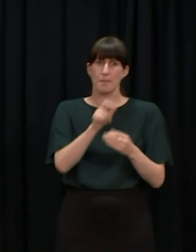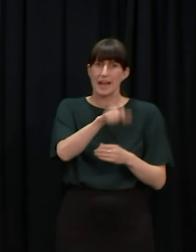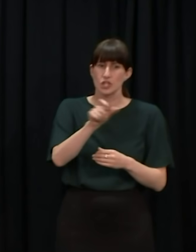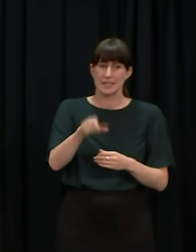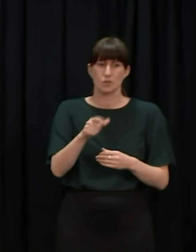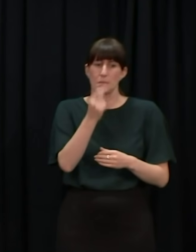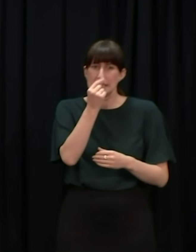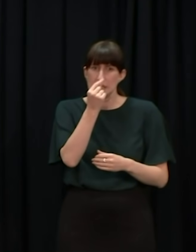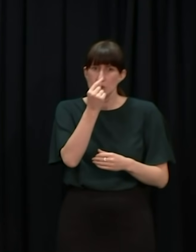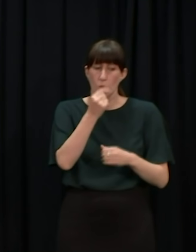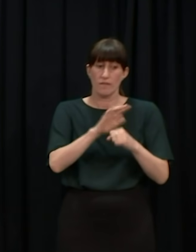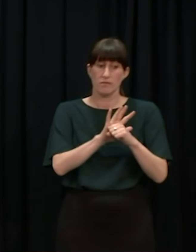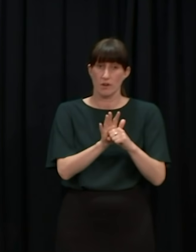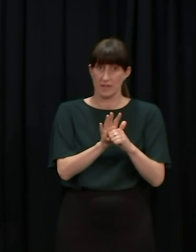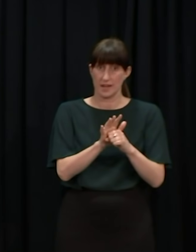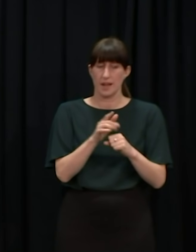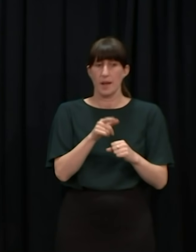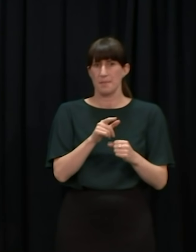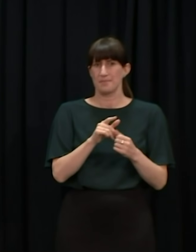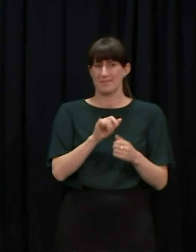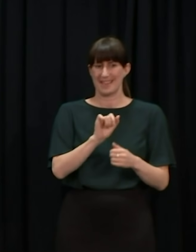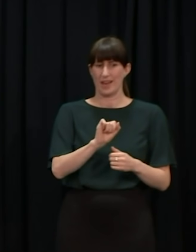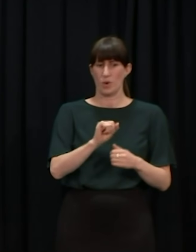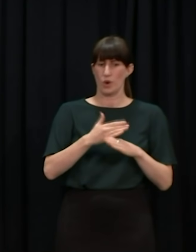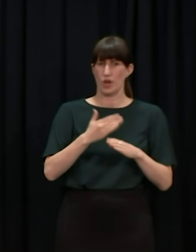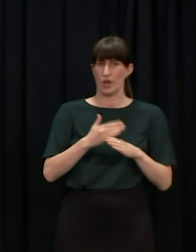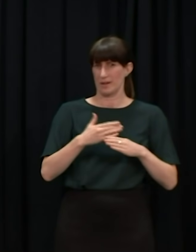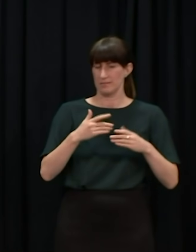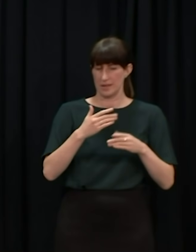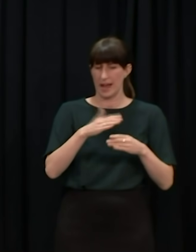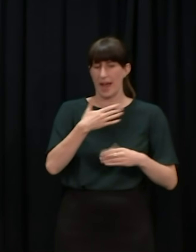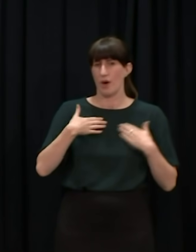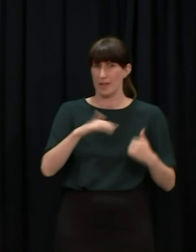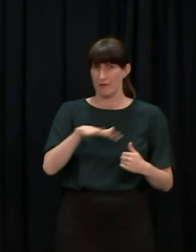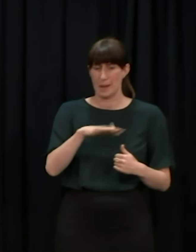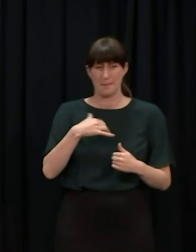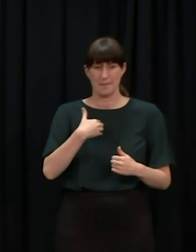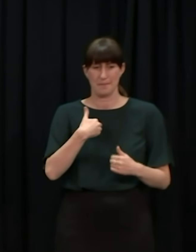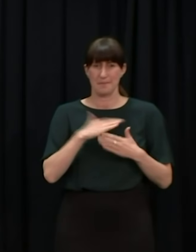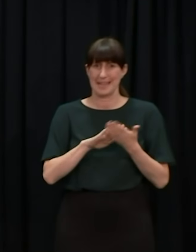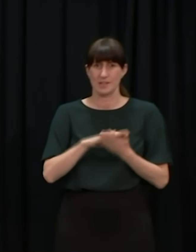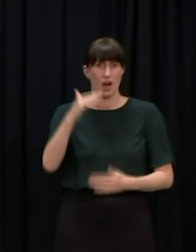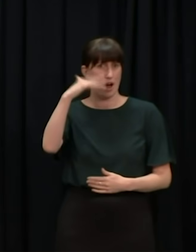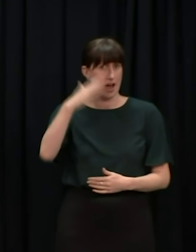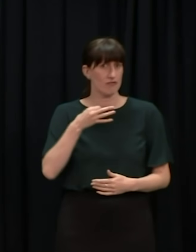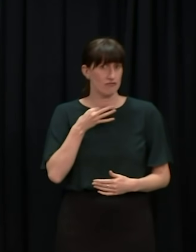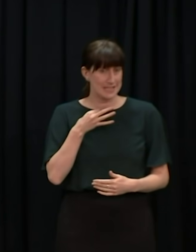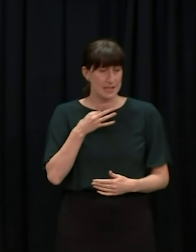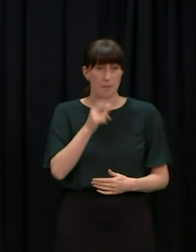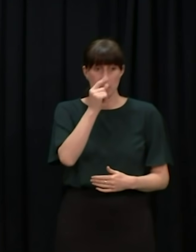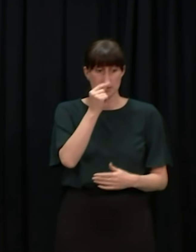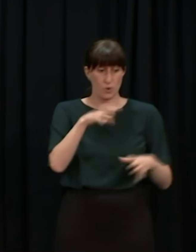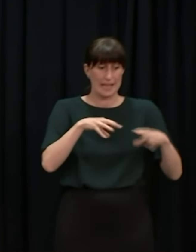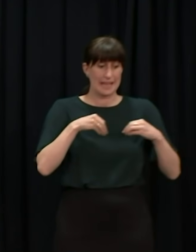of their jobs, they are at greater risk of being exposed to and infected by COVID-19, and they can transmit the disease to